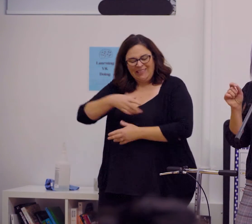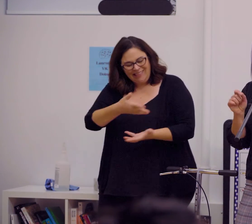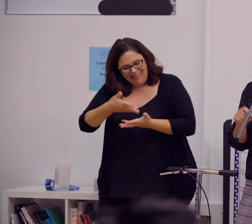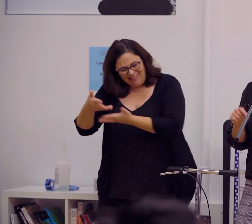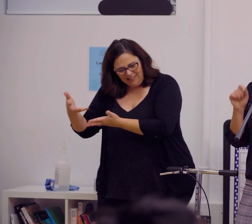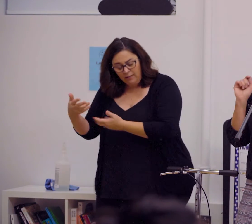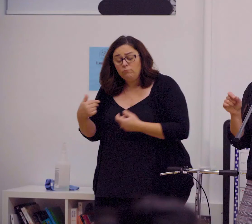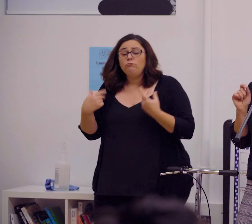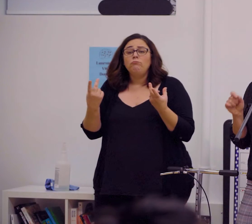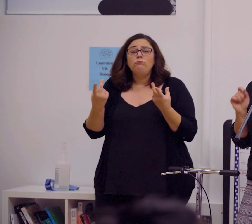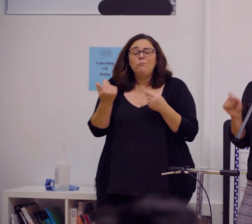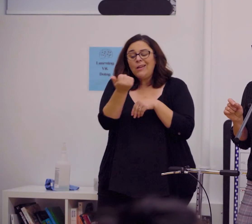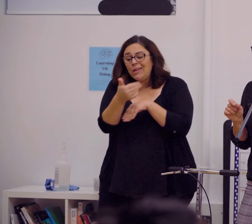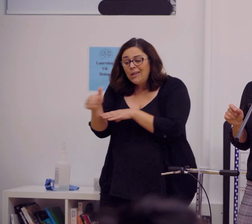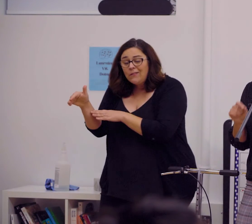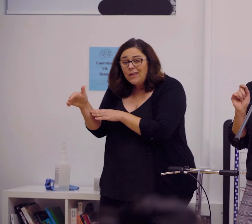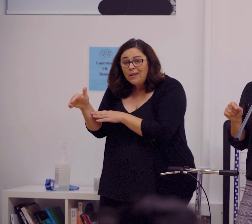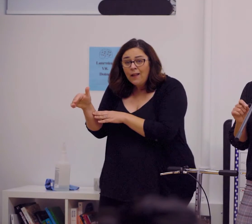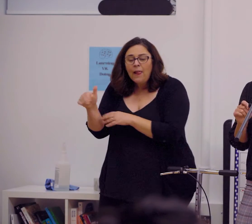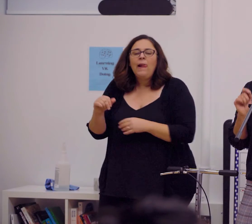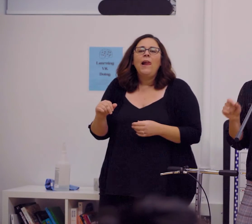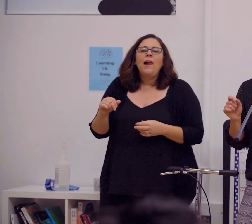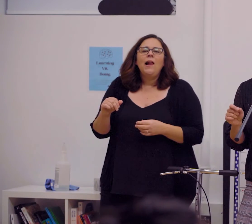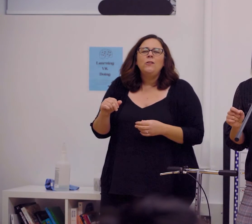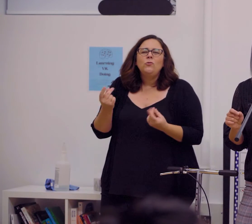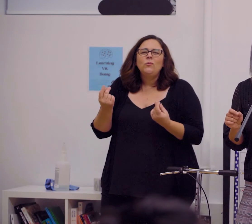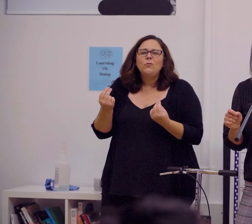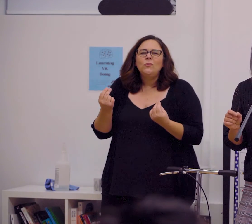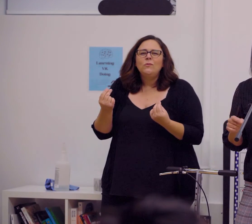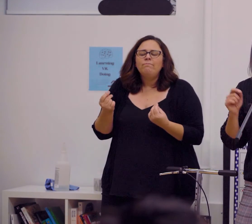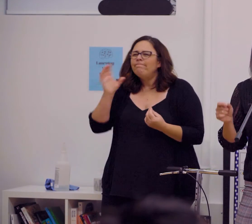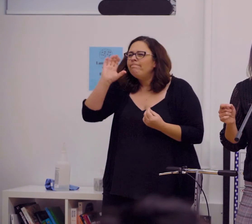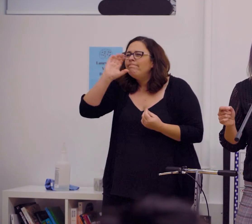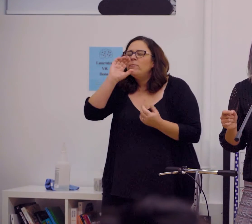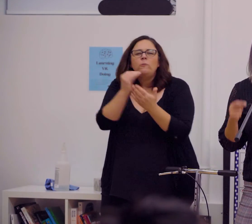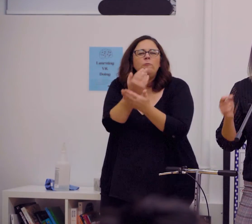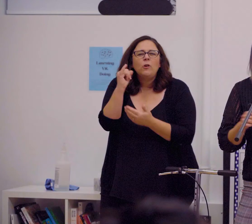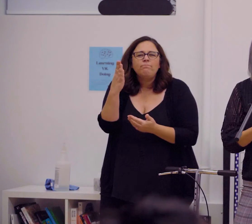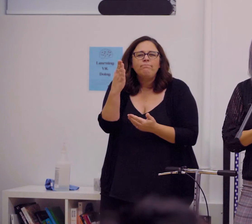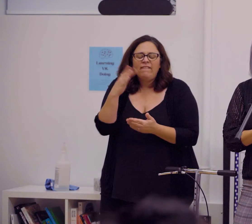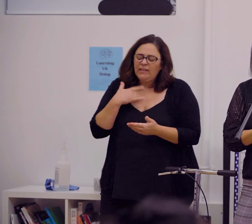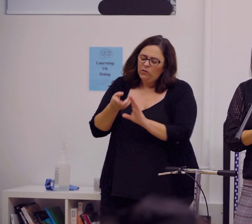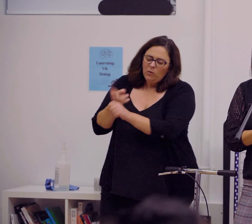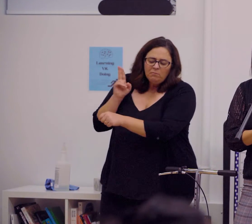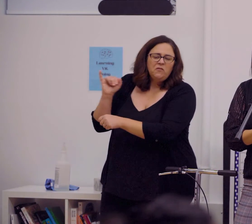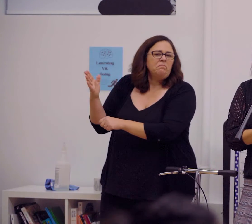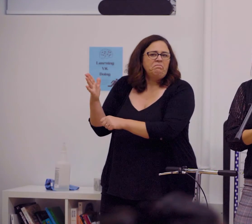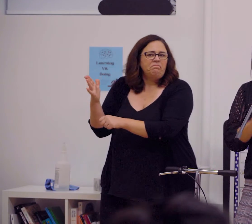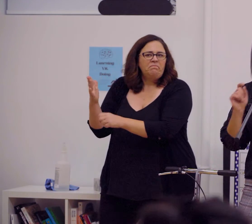my evenings, my side hustle in the evenings, became trying to find myself a new job because I needed out and I needed out